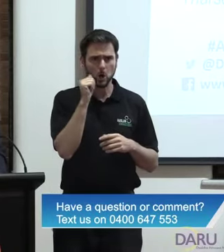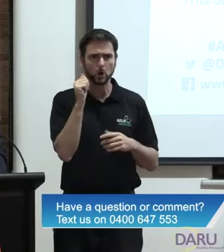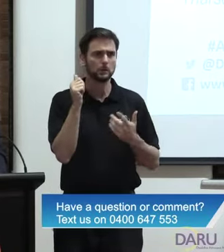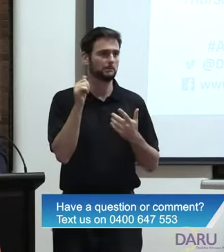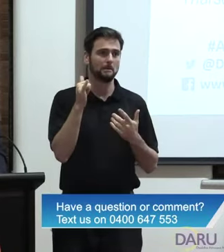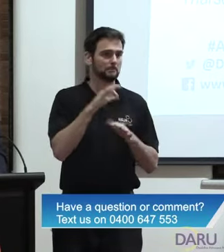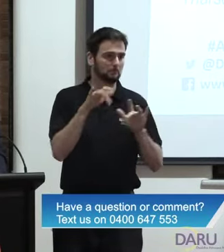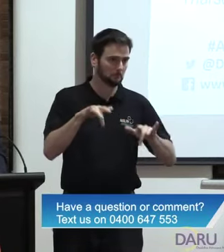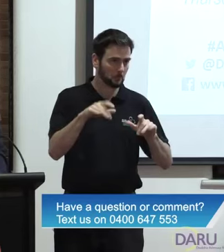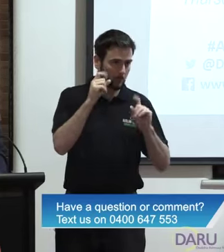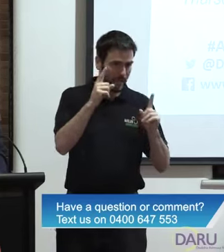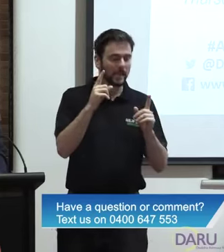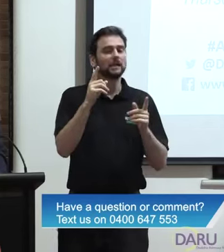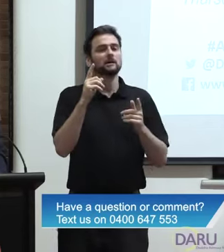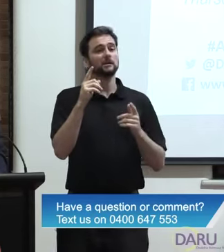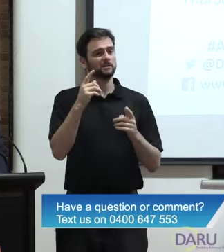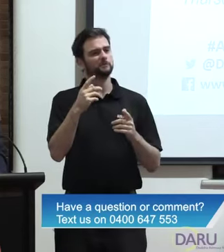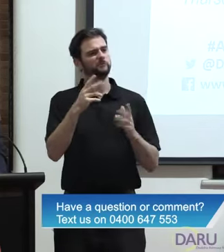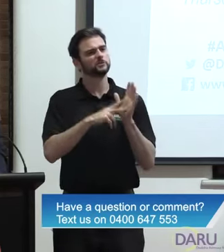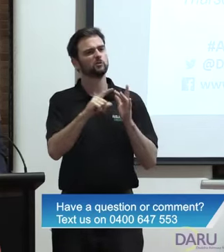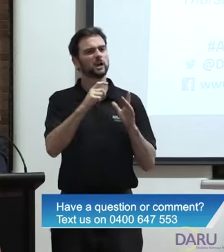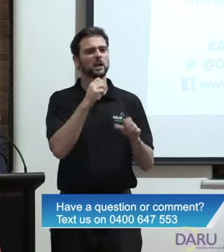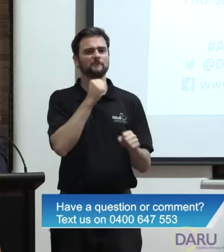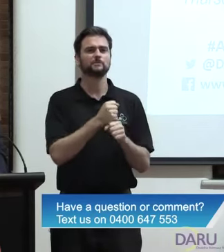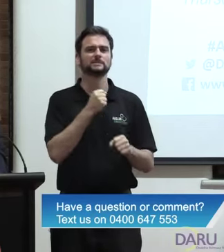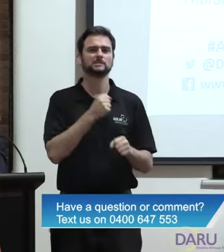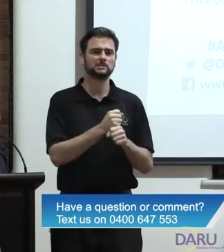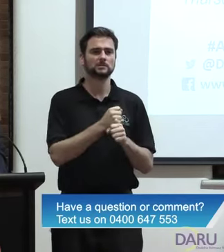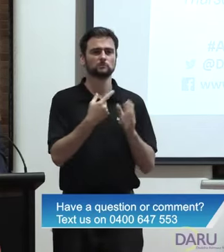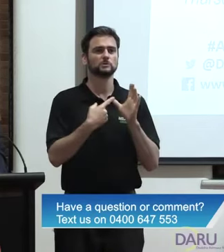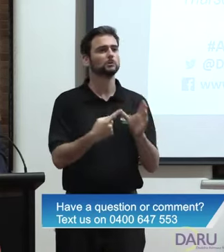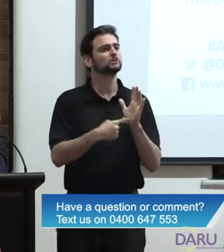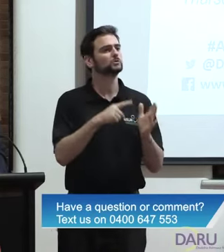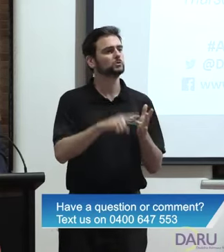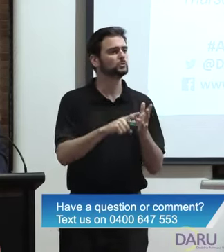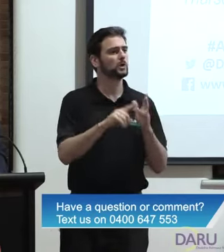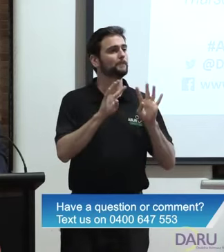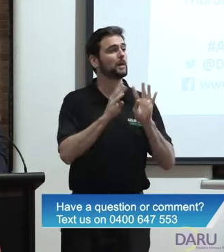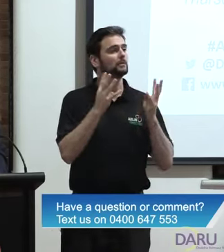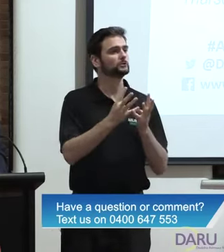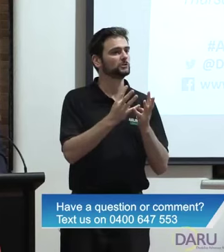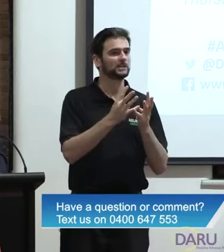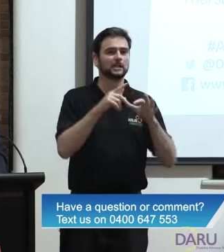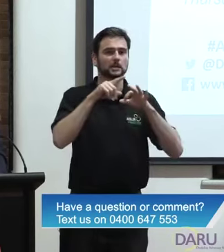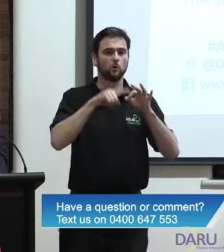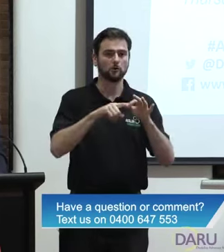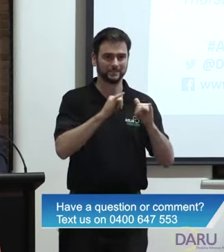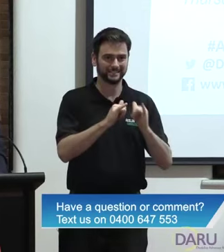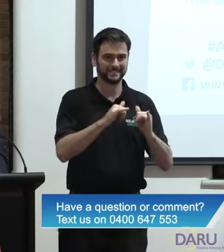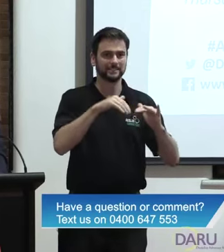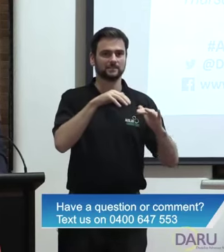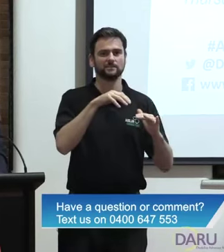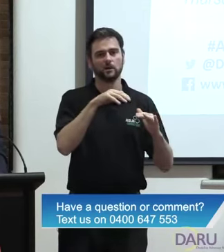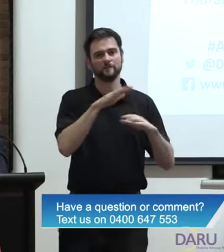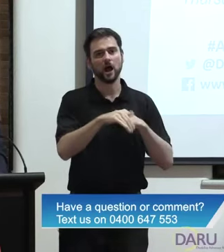aware of that fund, as part of the Victorian Government's response to the Parliamentary Inquiry into Abuse, it